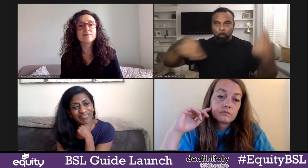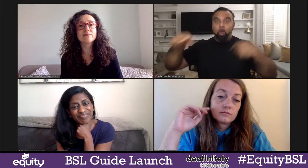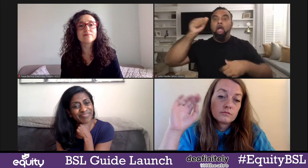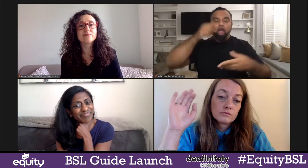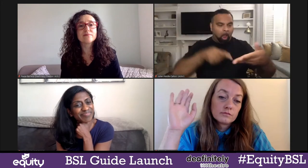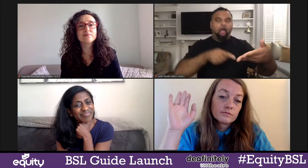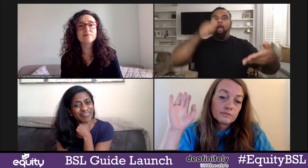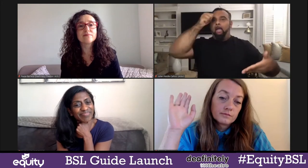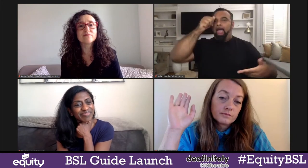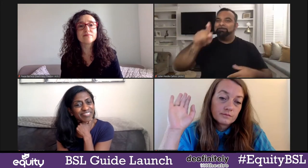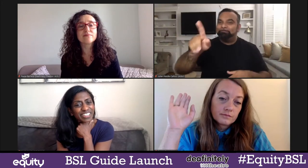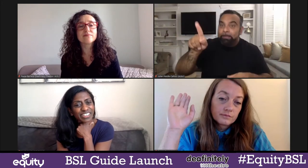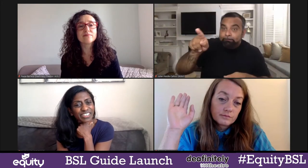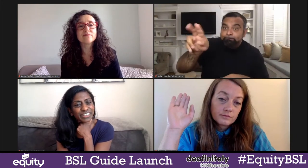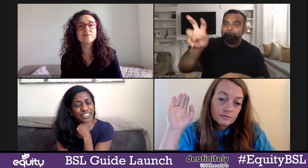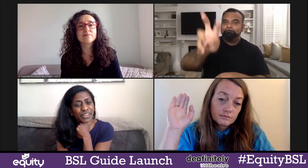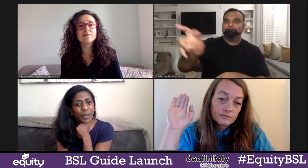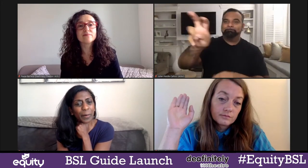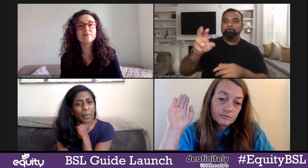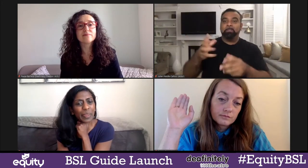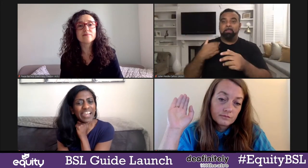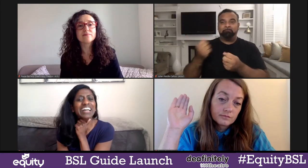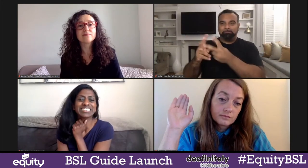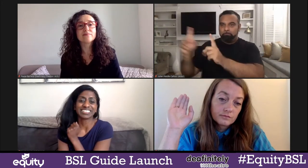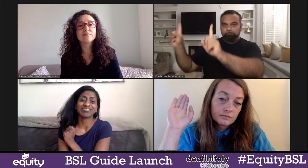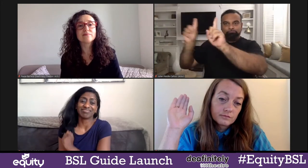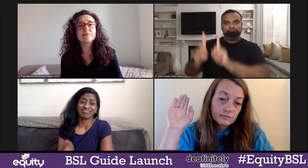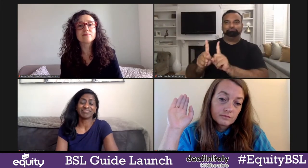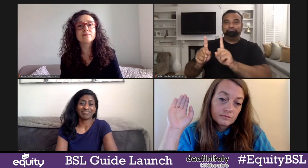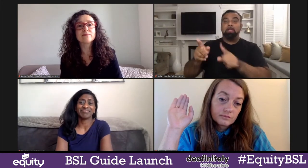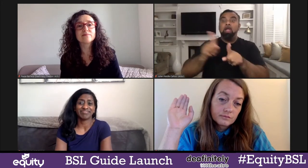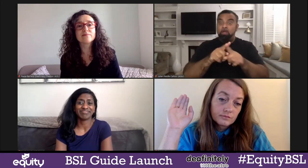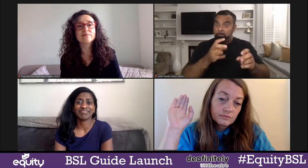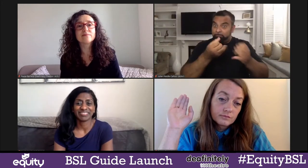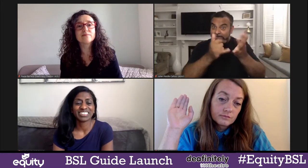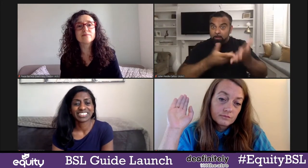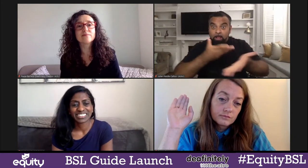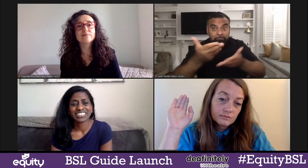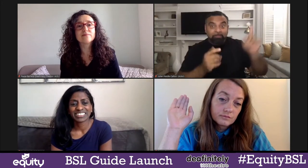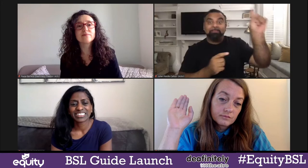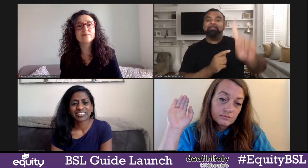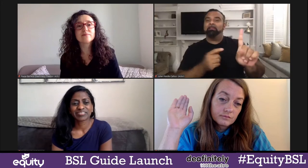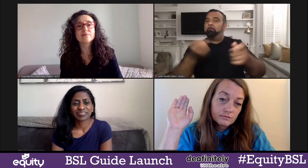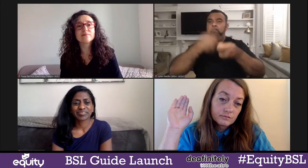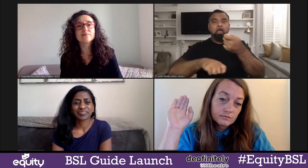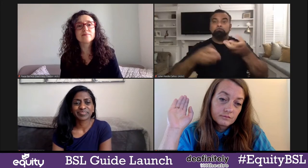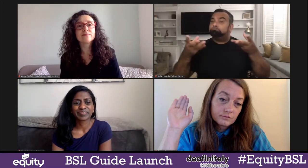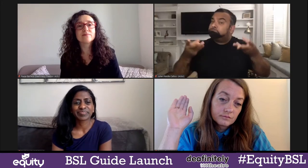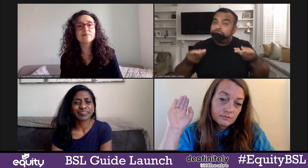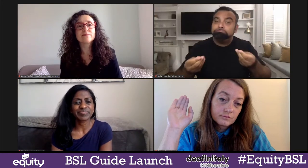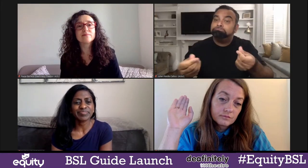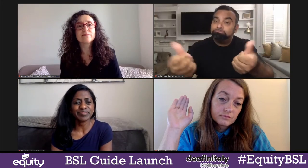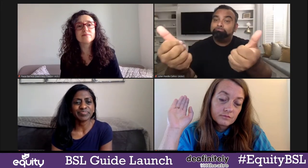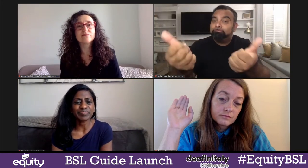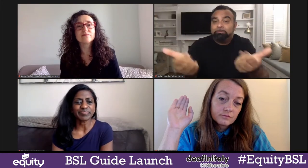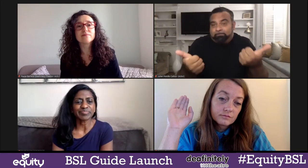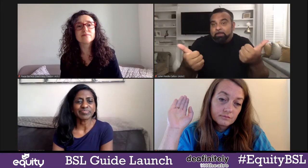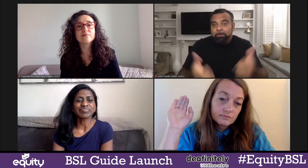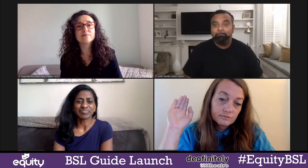it's there on the set kind of thing. And so I think that it's really important to get that information across, whether you have a BSL